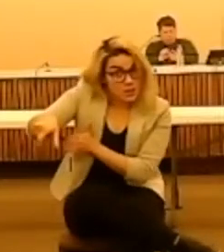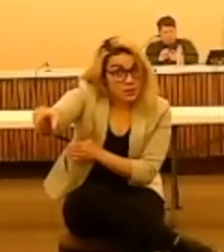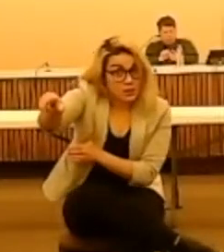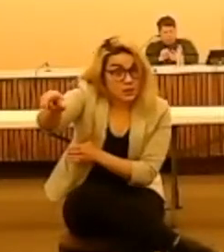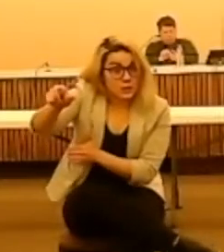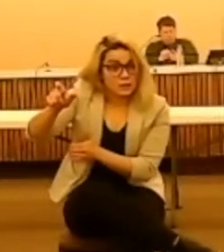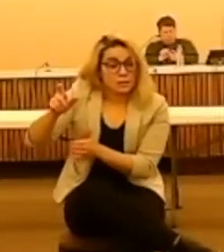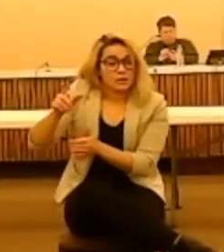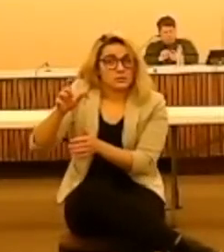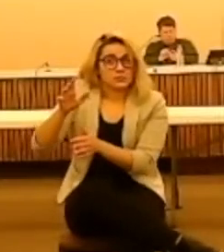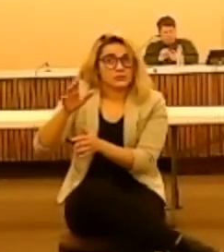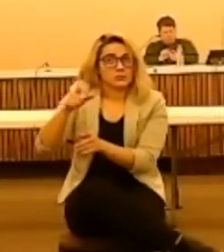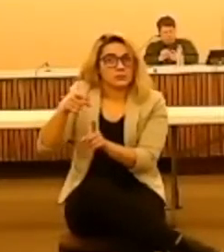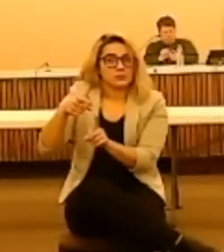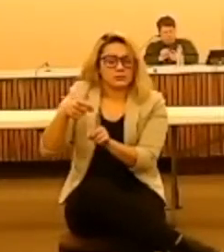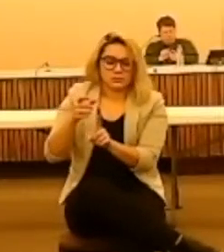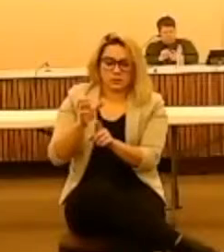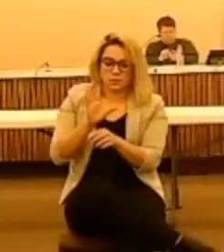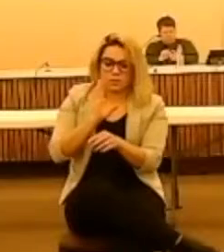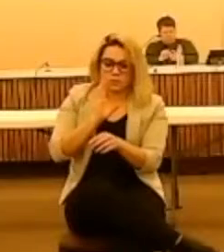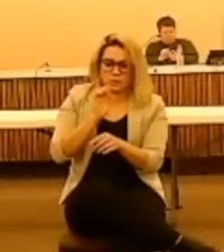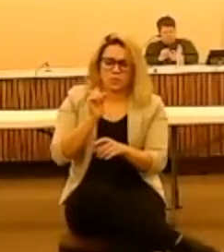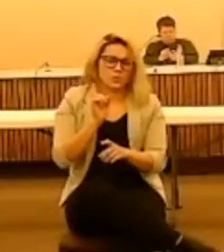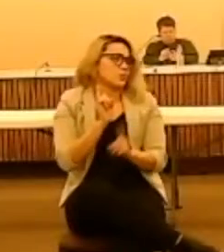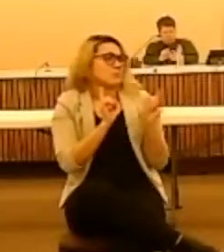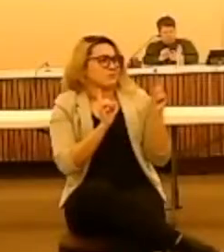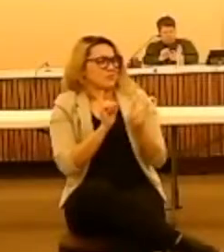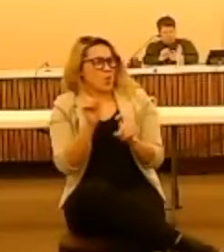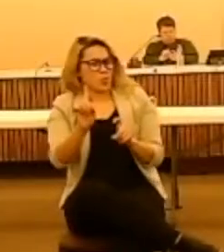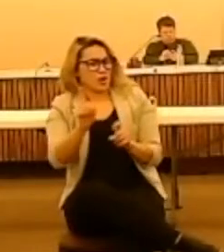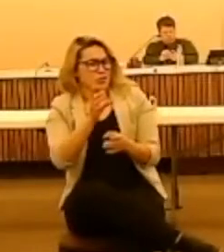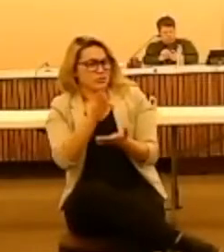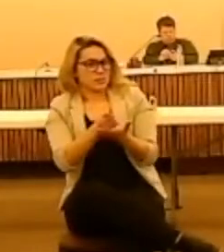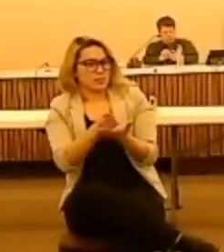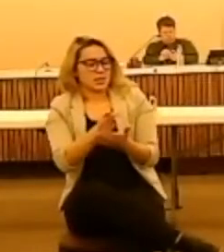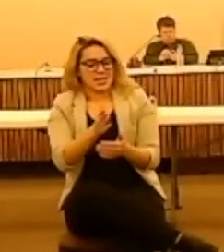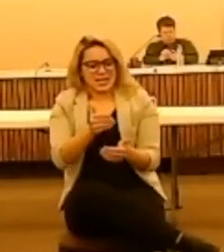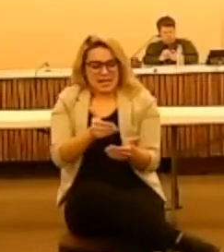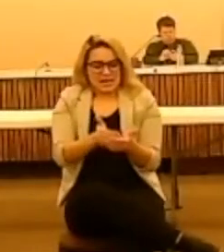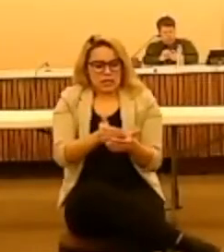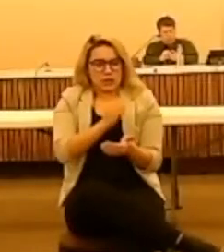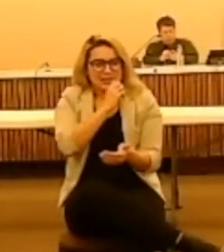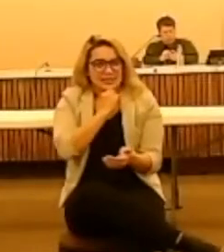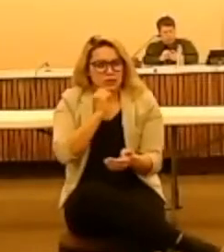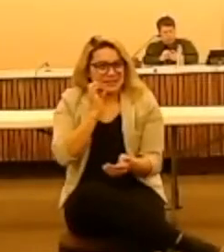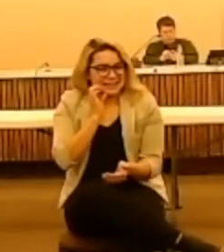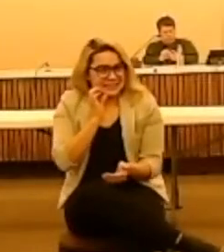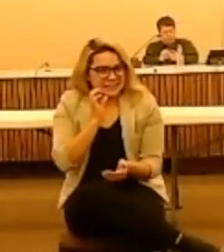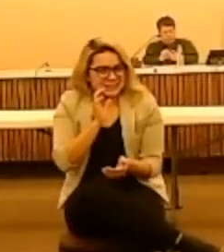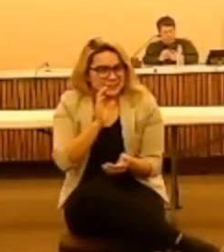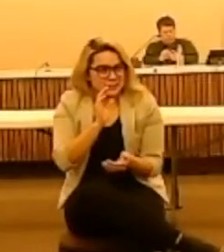The sidewalk stops, I think it's just past the senior housing.